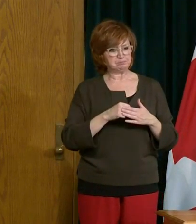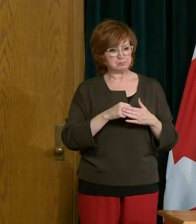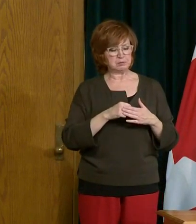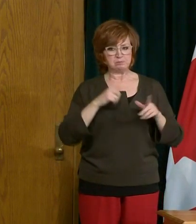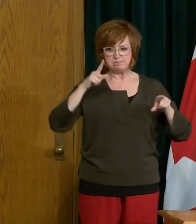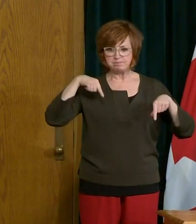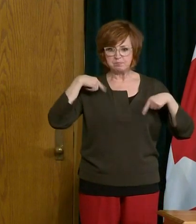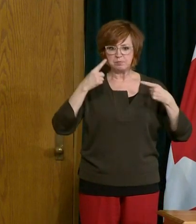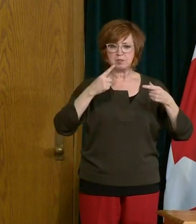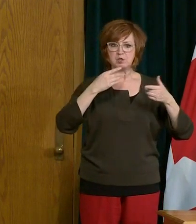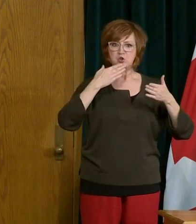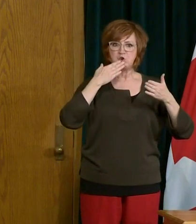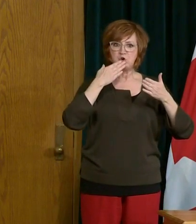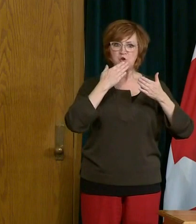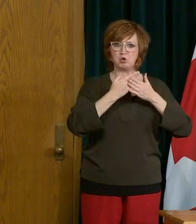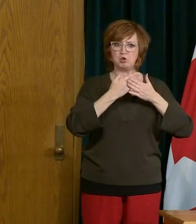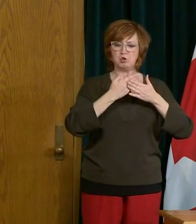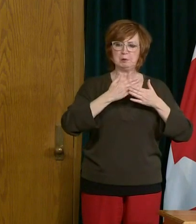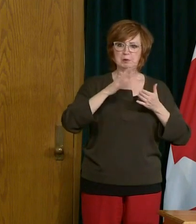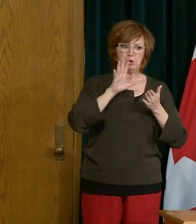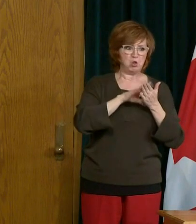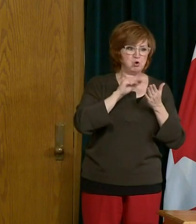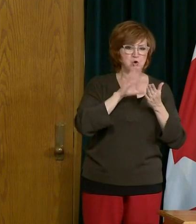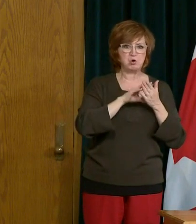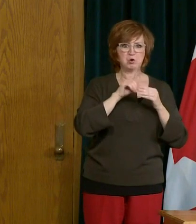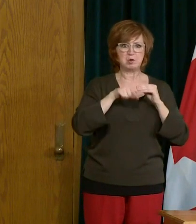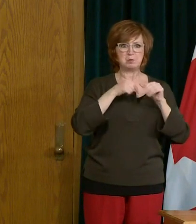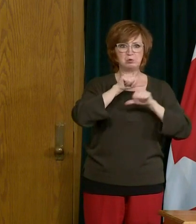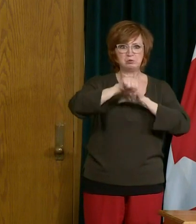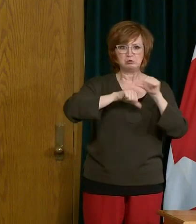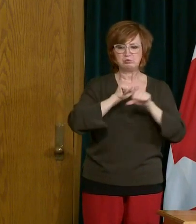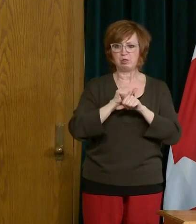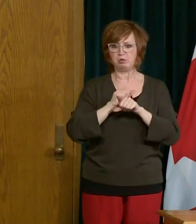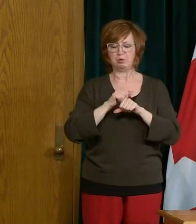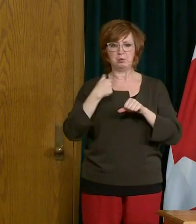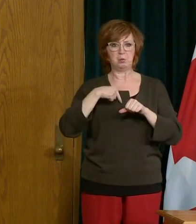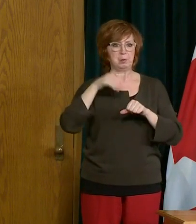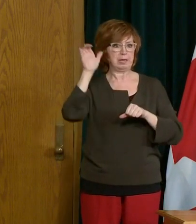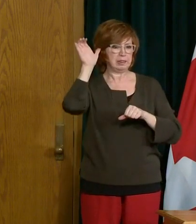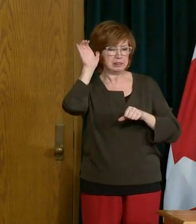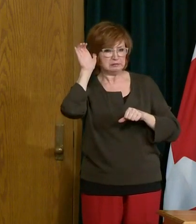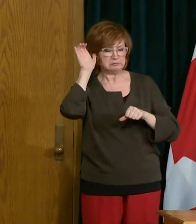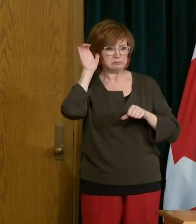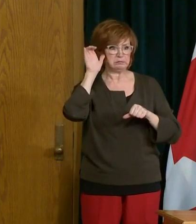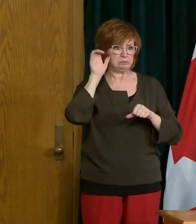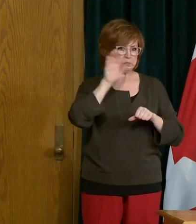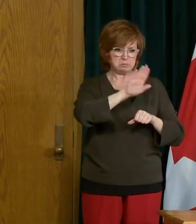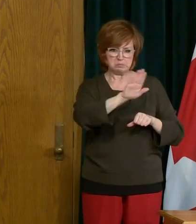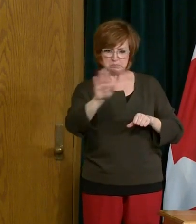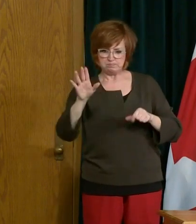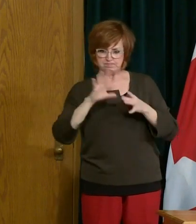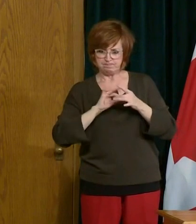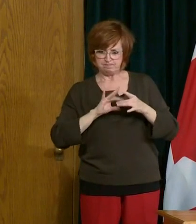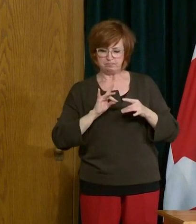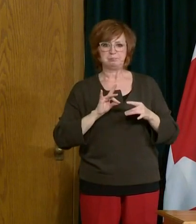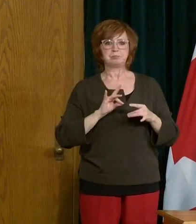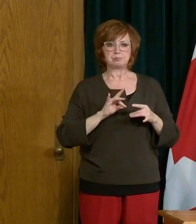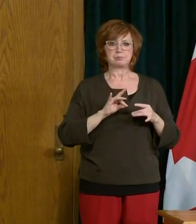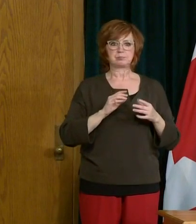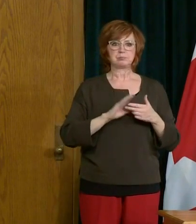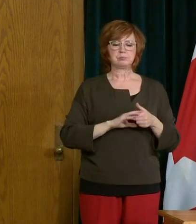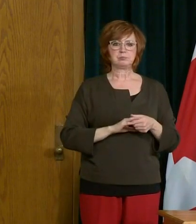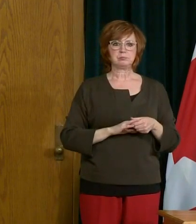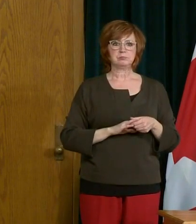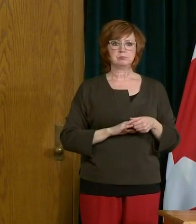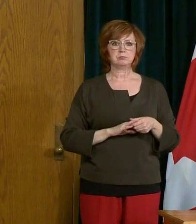plan and the framework that we have in place, the Reopen Saskatchewan plan, where we are listening. We're listening to all of those involved, but at the end of the